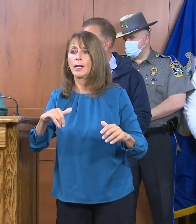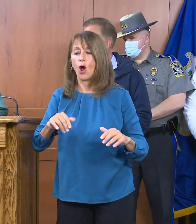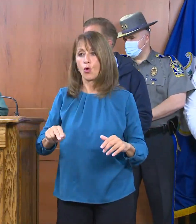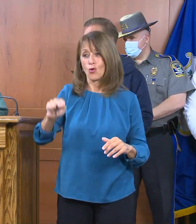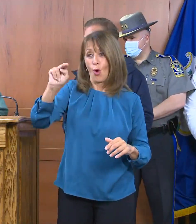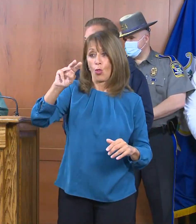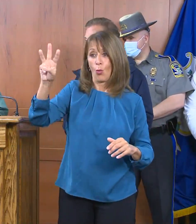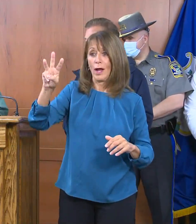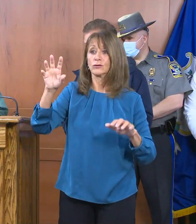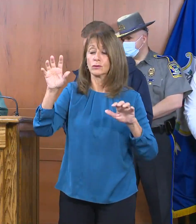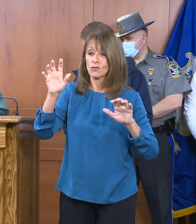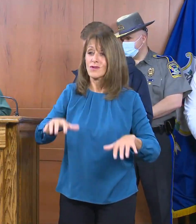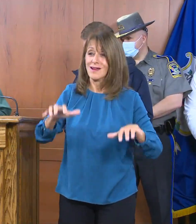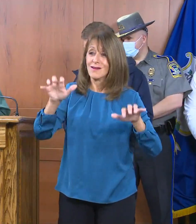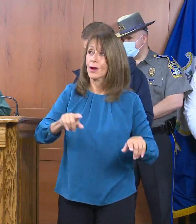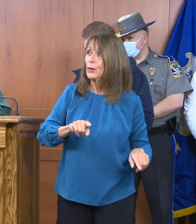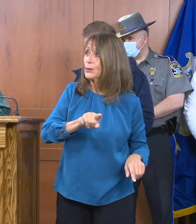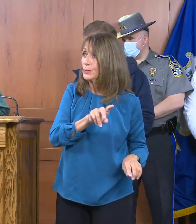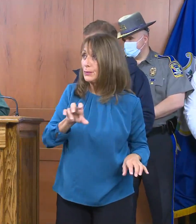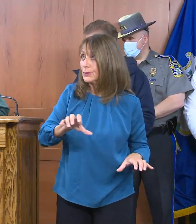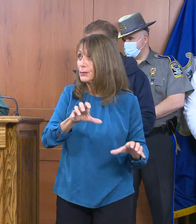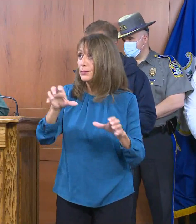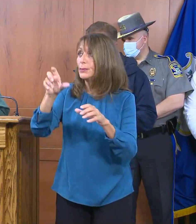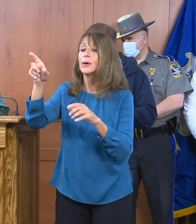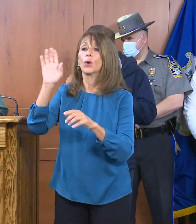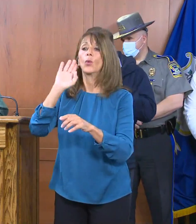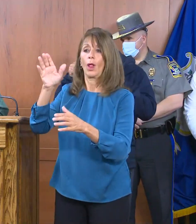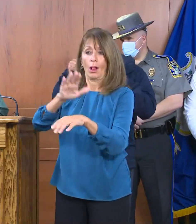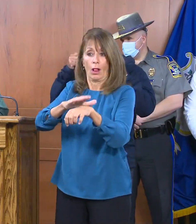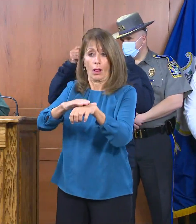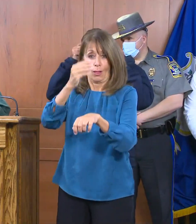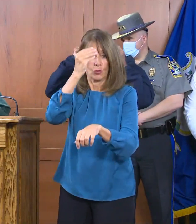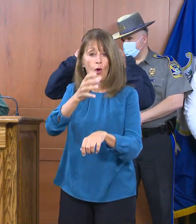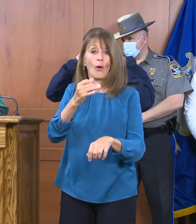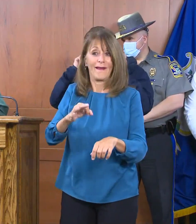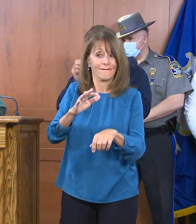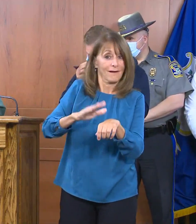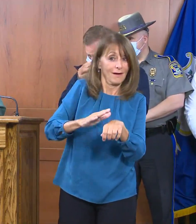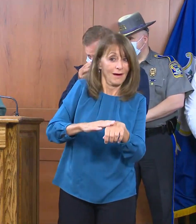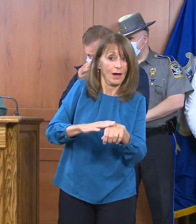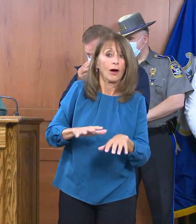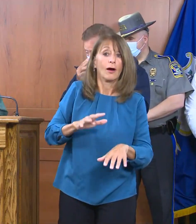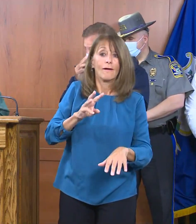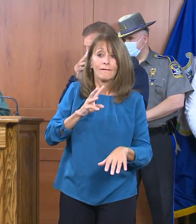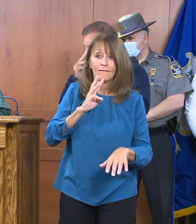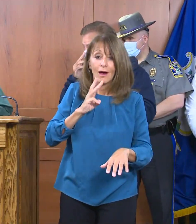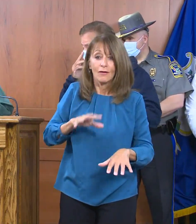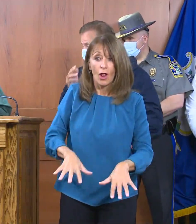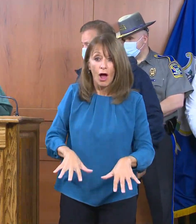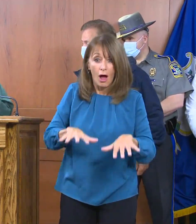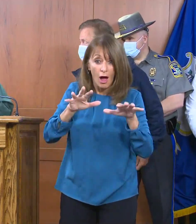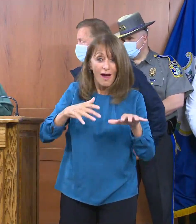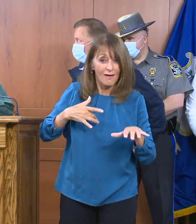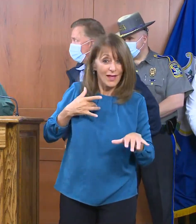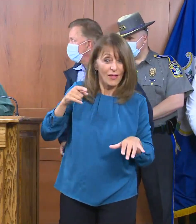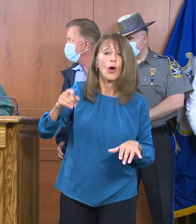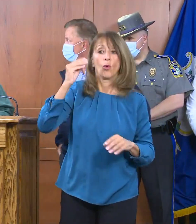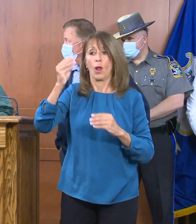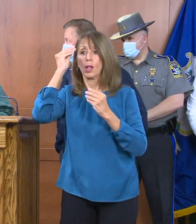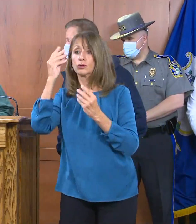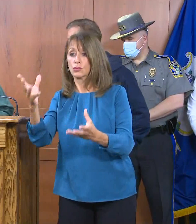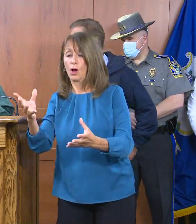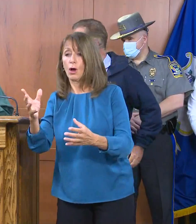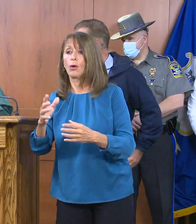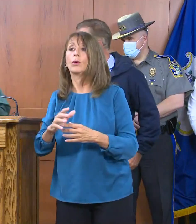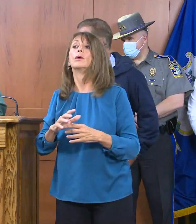northwest part of the state, we will be watching and issue flood warnings and flash flood warnings as the situation dictates. So once we get the rainfall that